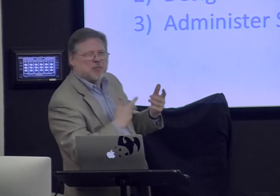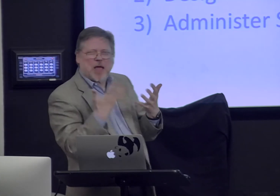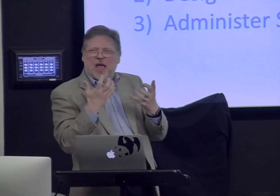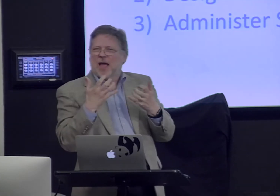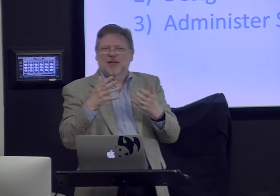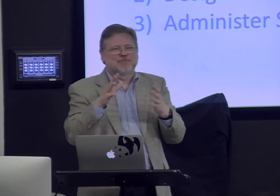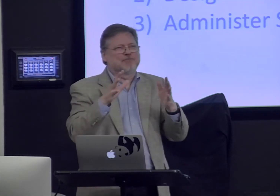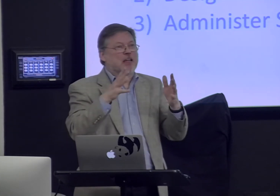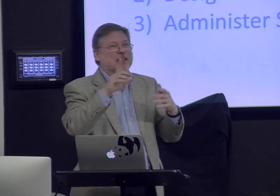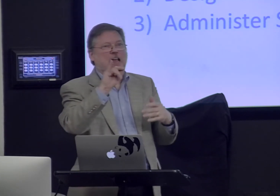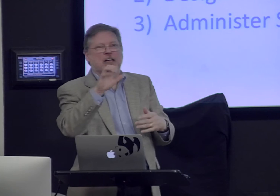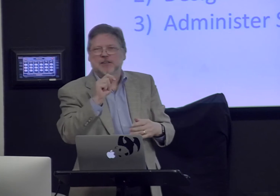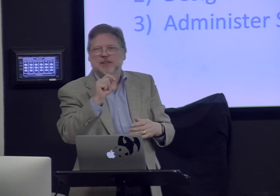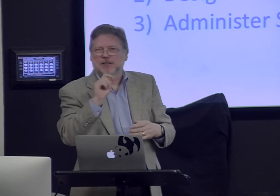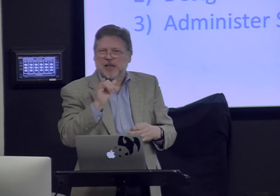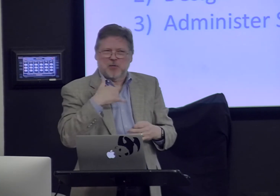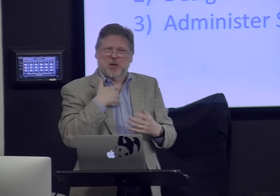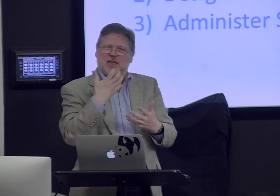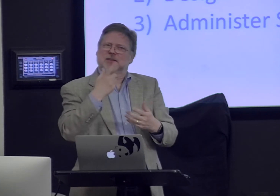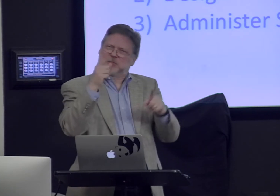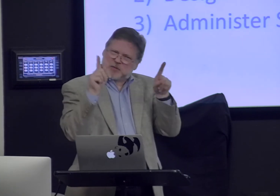how people use language today.